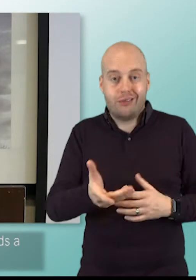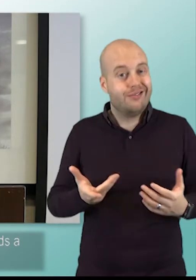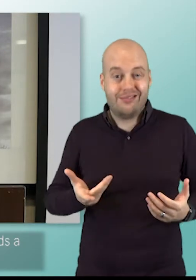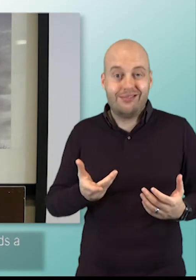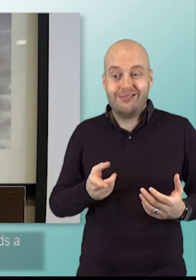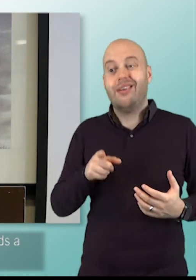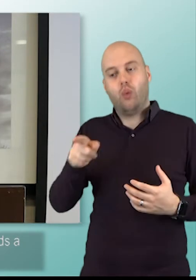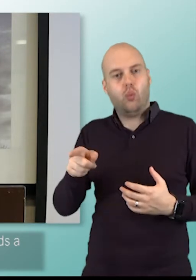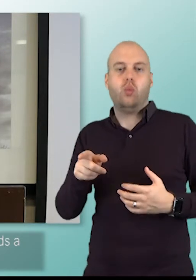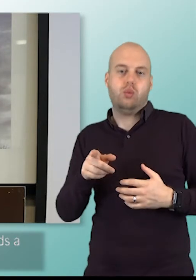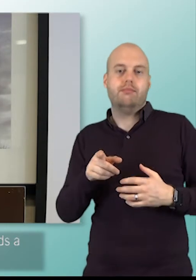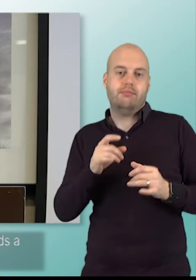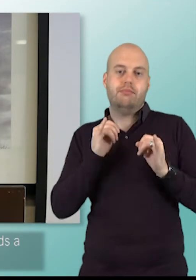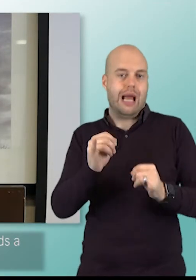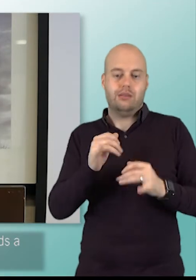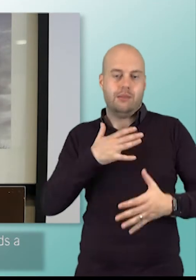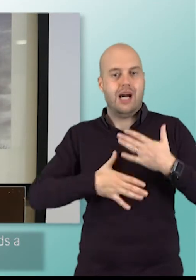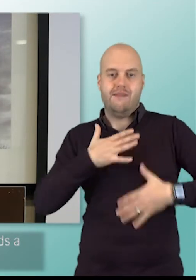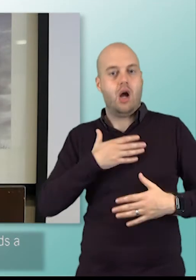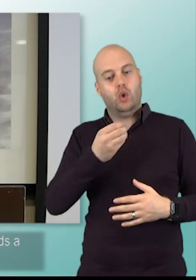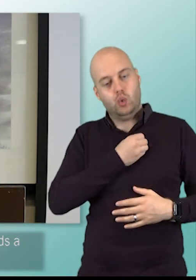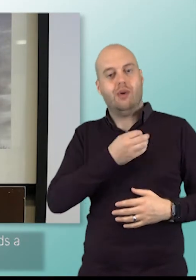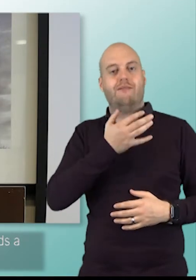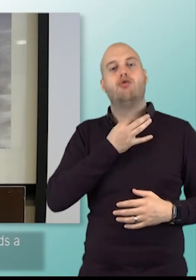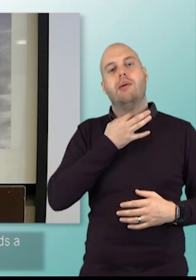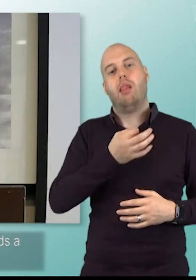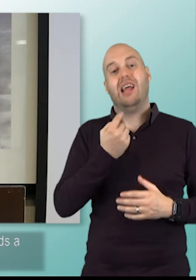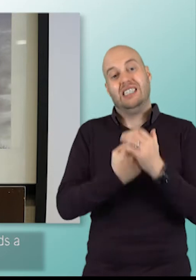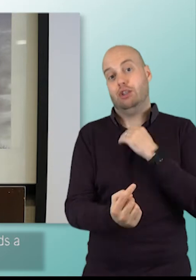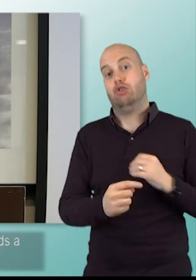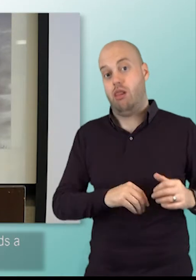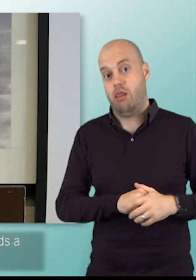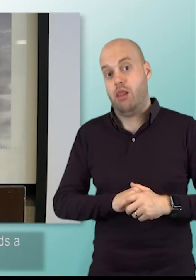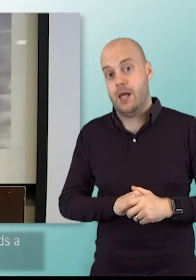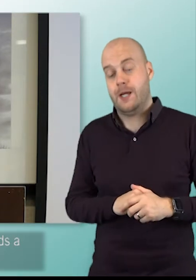been caused by her being inappropriate towards a vulnerable individual.